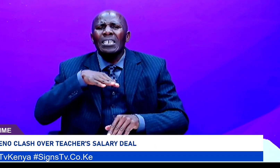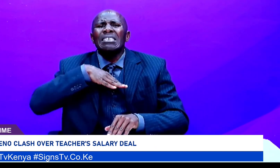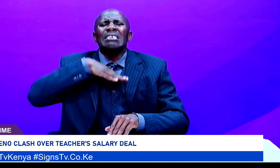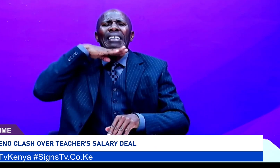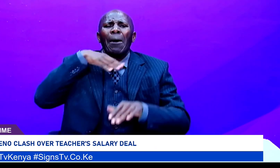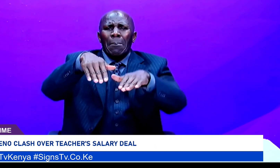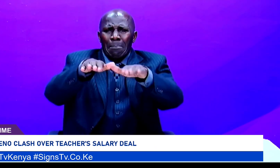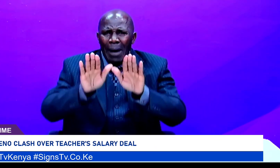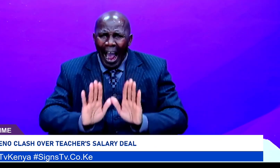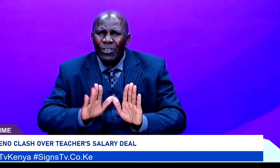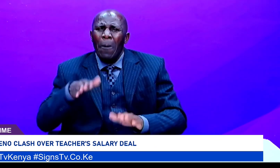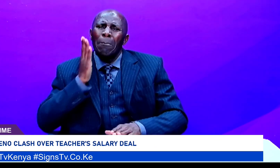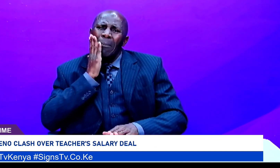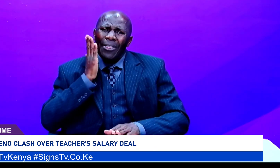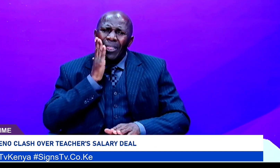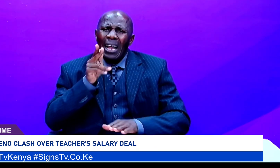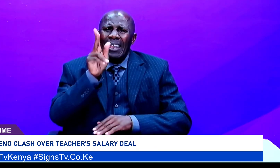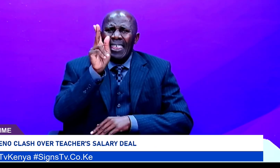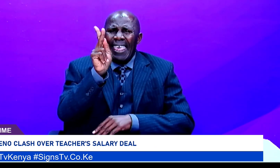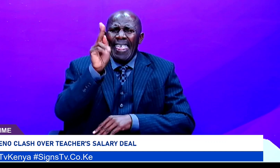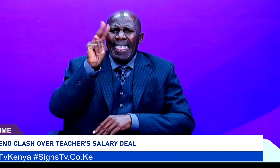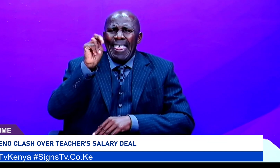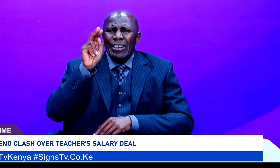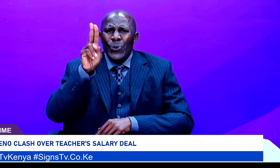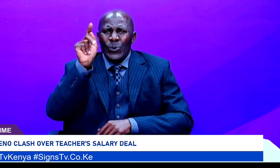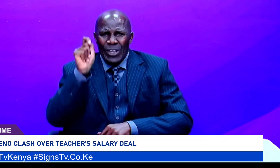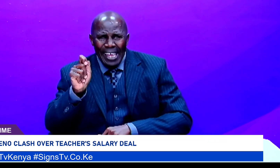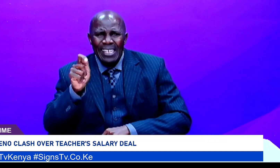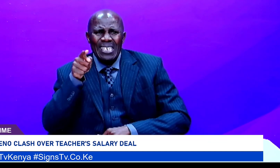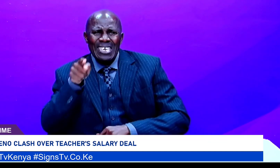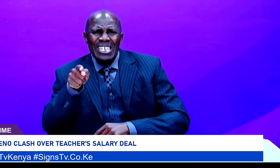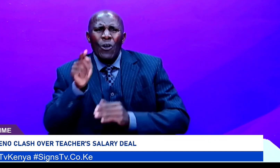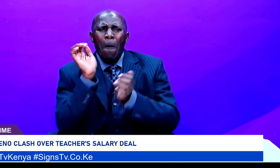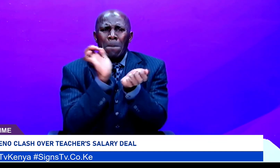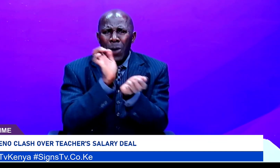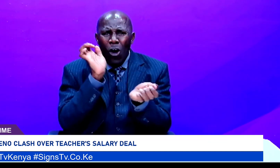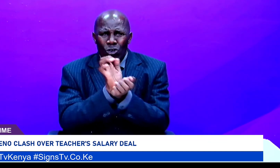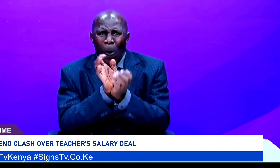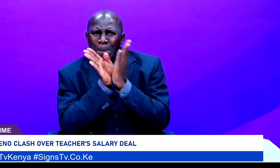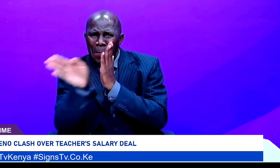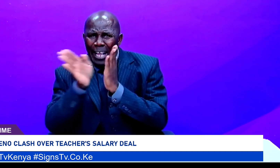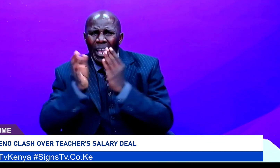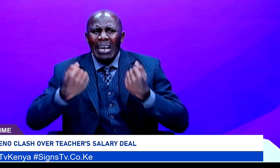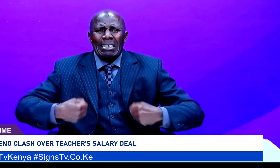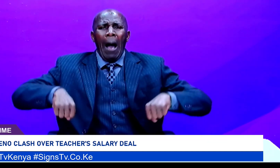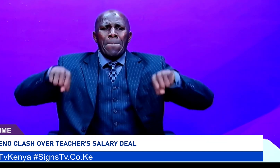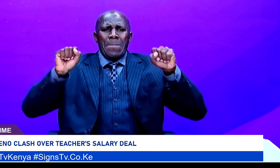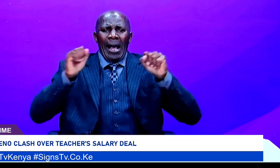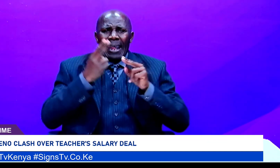chairman, Isaac Oulo. While Oyu has been prominent in the New Deal, Otieno has been